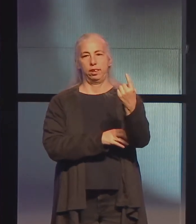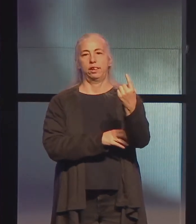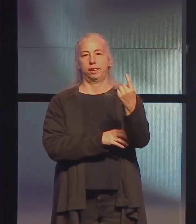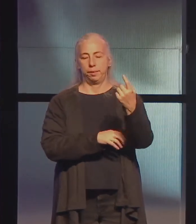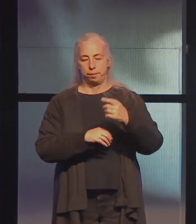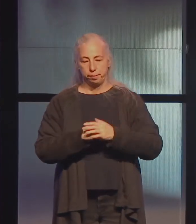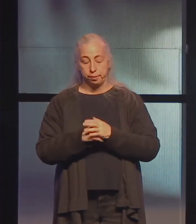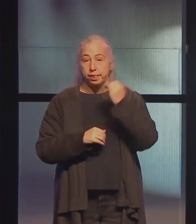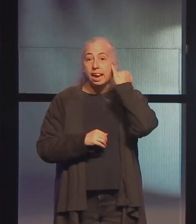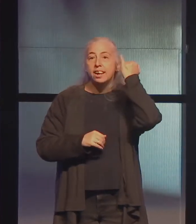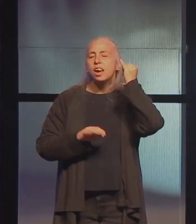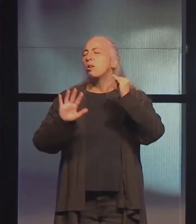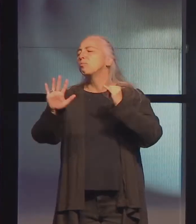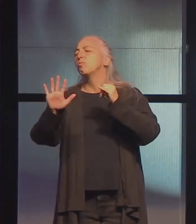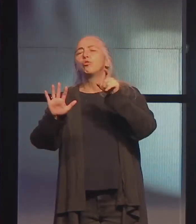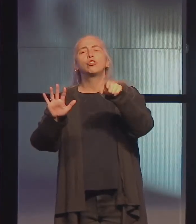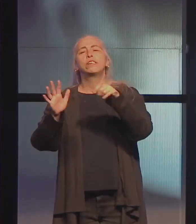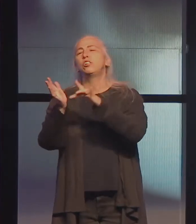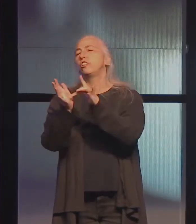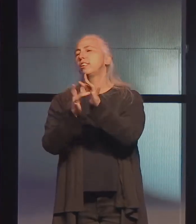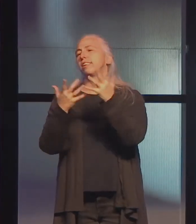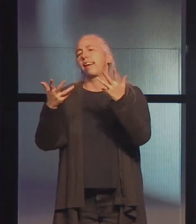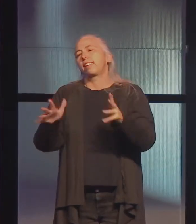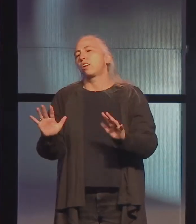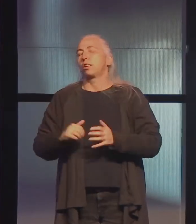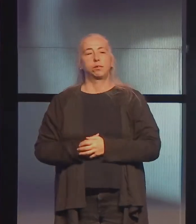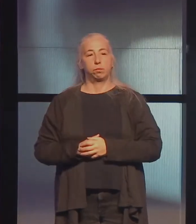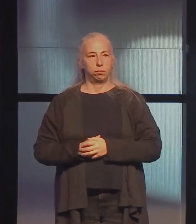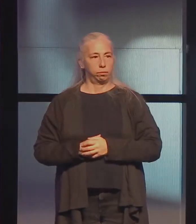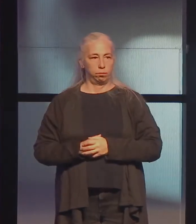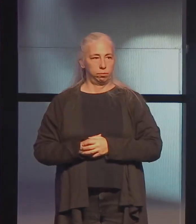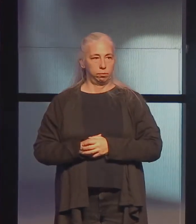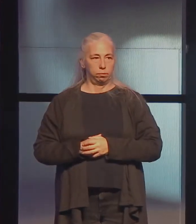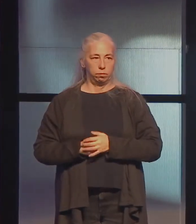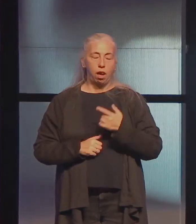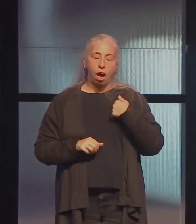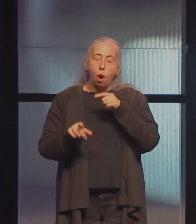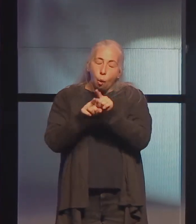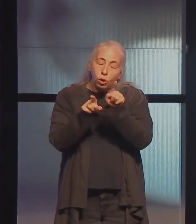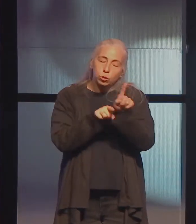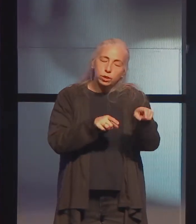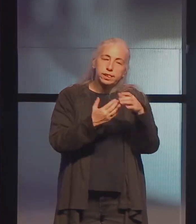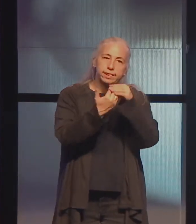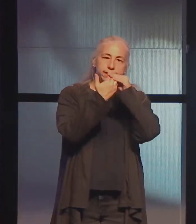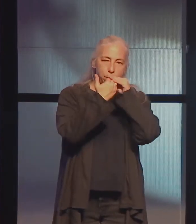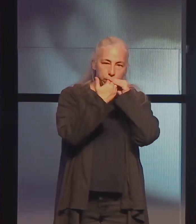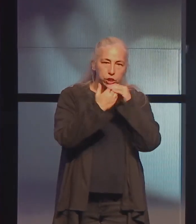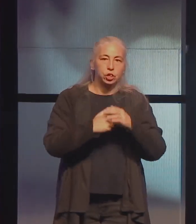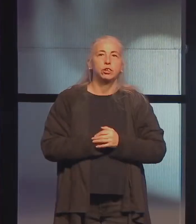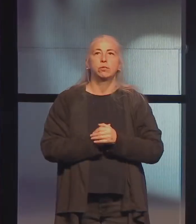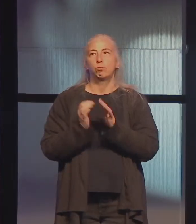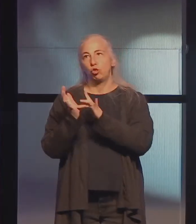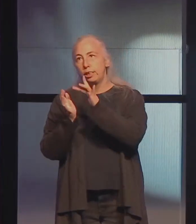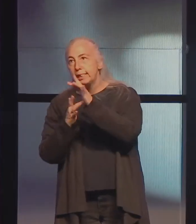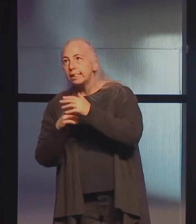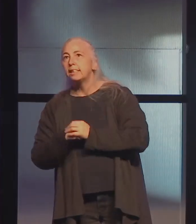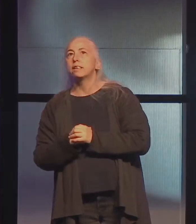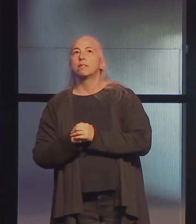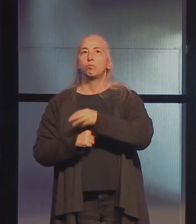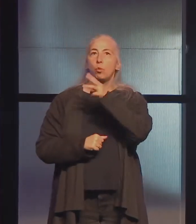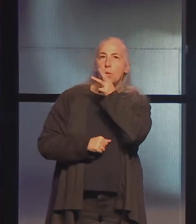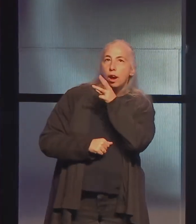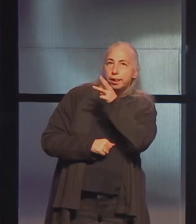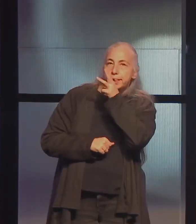This idea, all you need is Jesus. No, I need a sandwich too, okay? I need a sandwich. I'm going to need